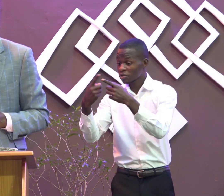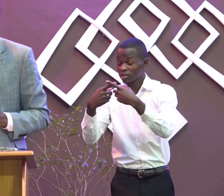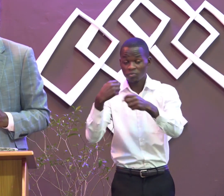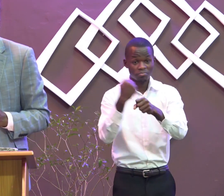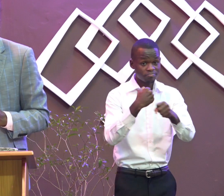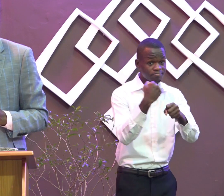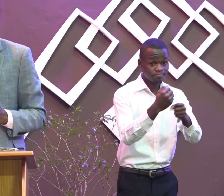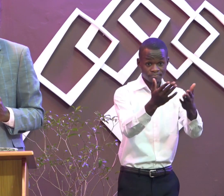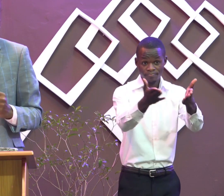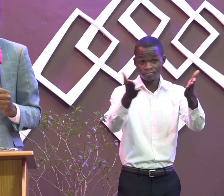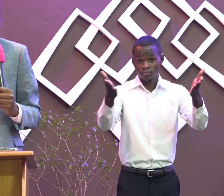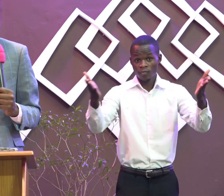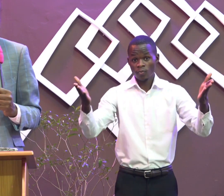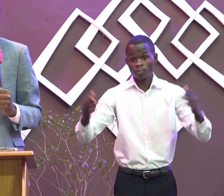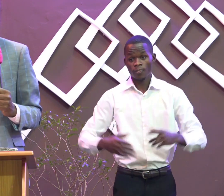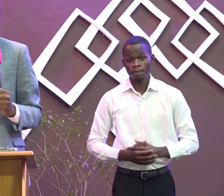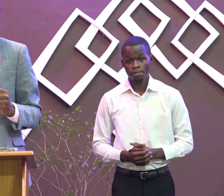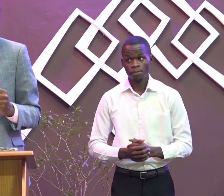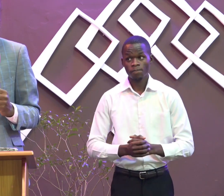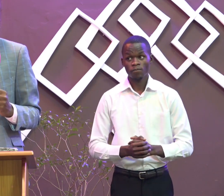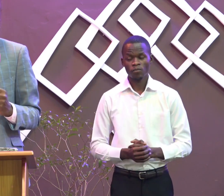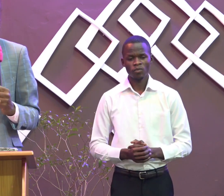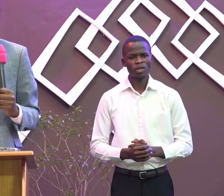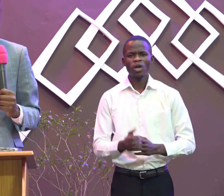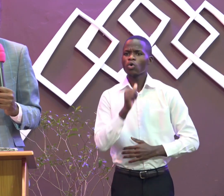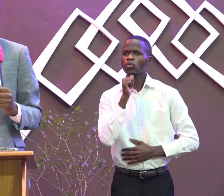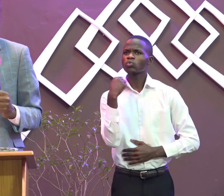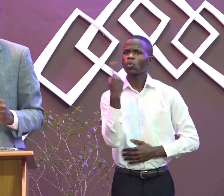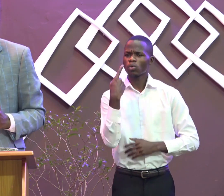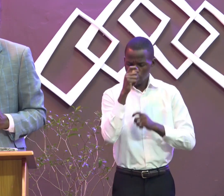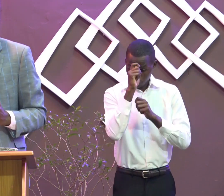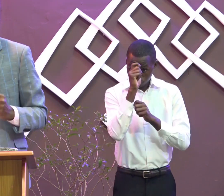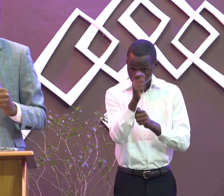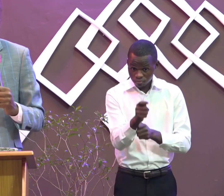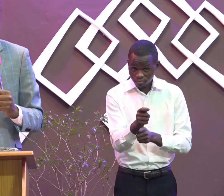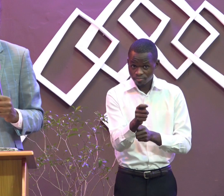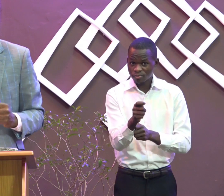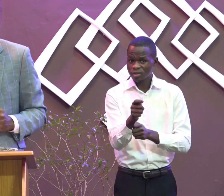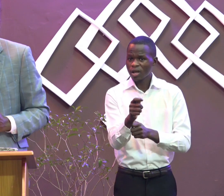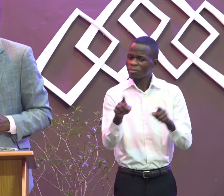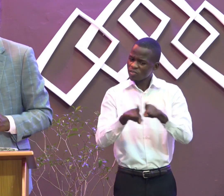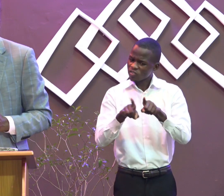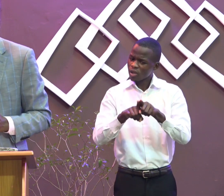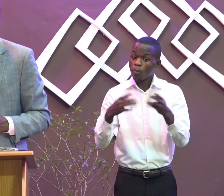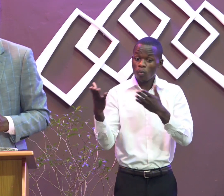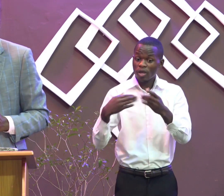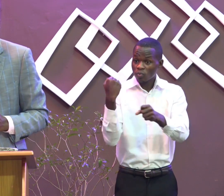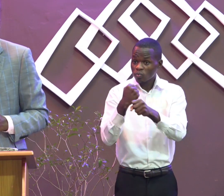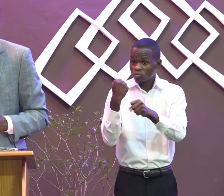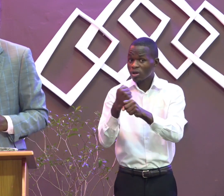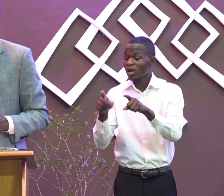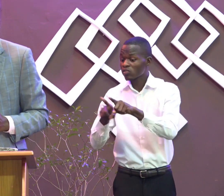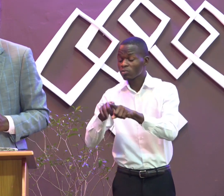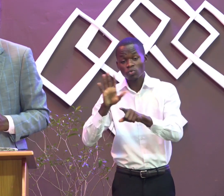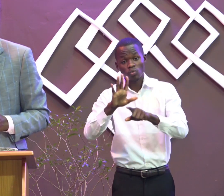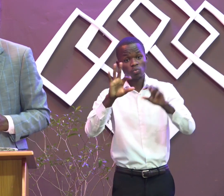are working in different places. Si kugondera bugondeze eno bokka bokka naye n'eriyo nayonna gy'okola ne gy'oyita ne mumaka.